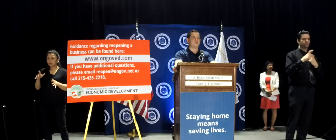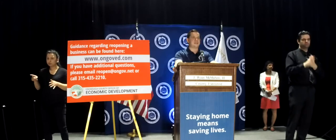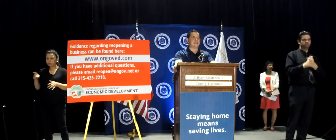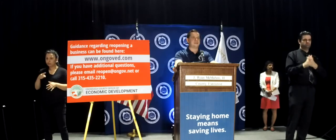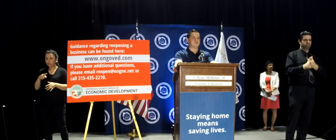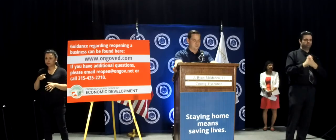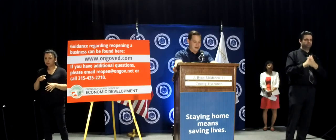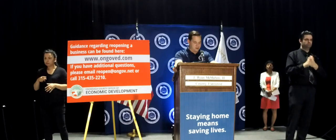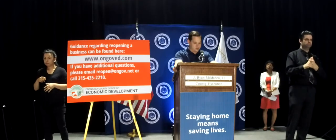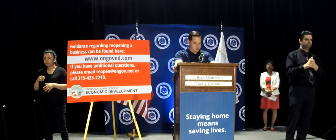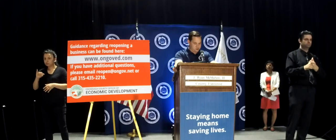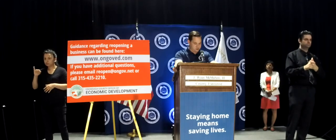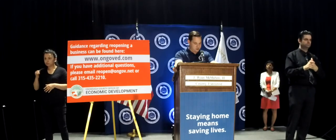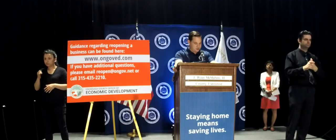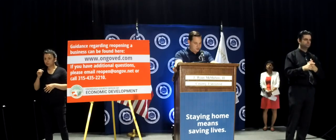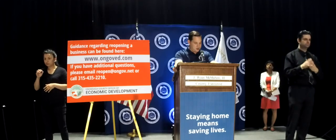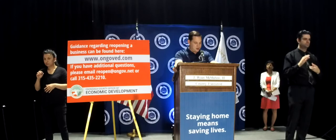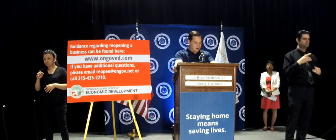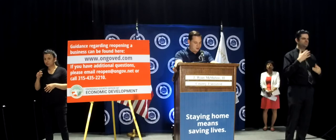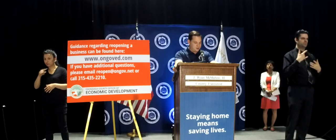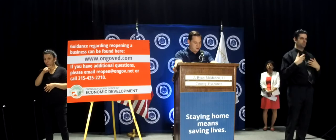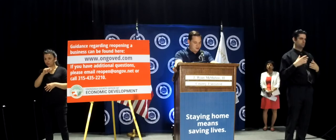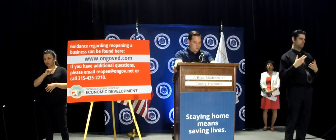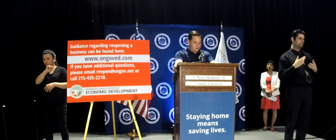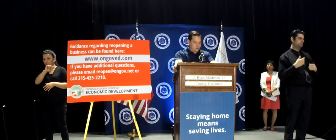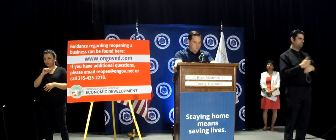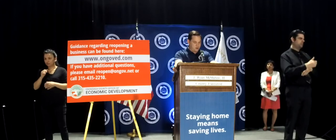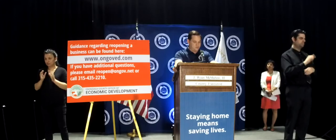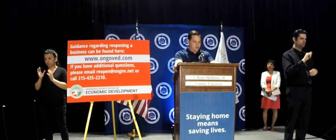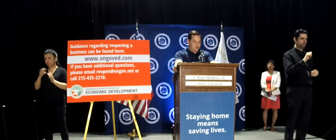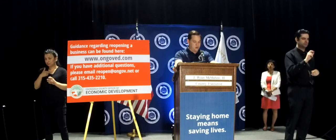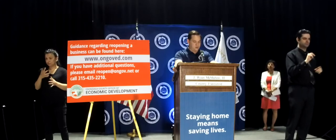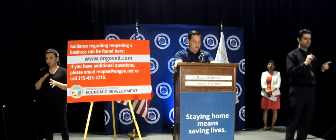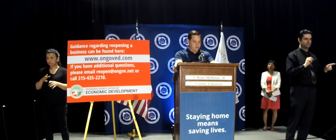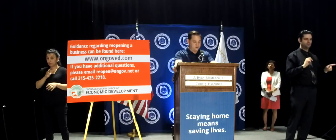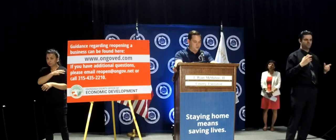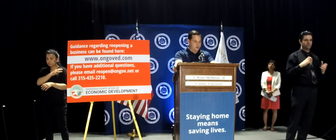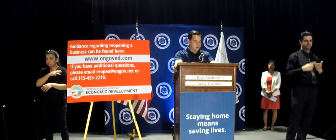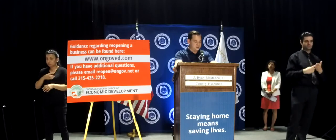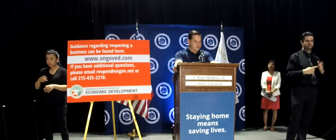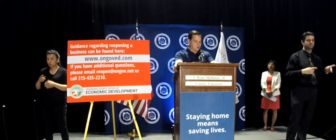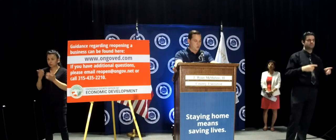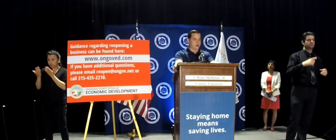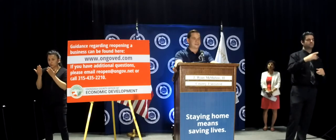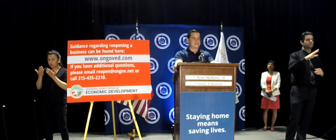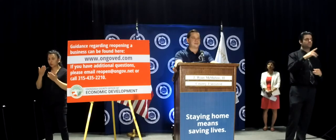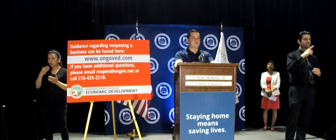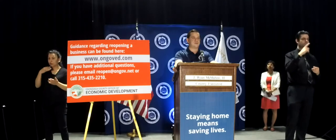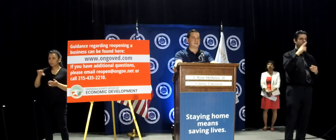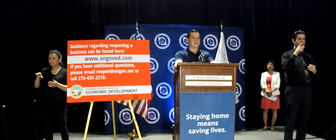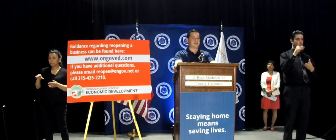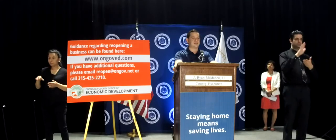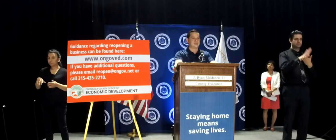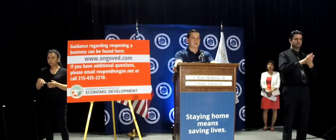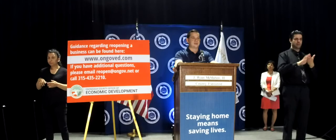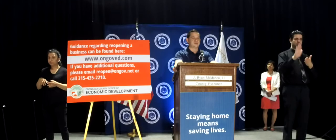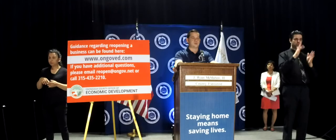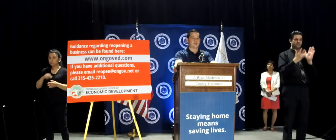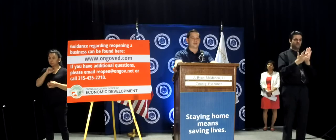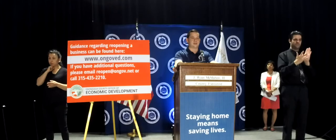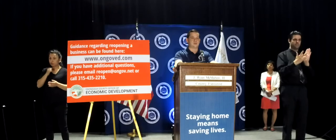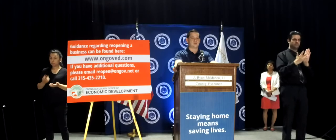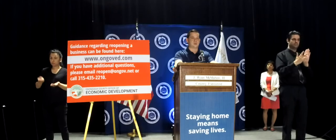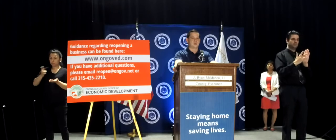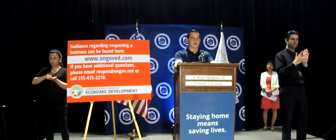freshman 15 from college. We have often heard this phrase, quarantine 15. This